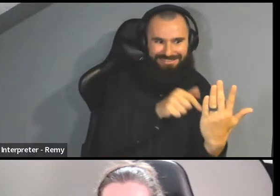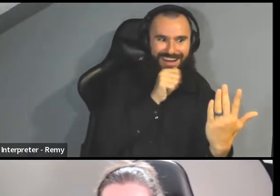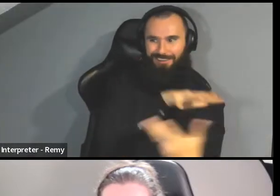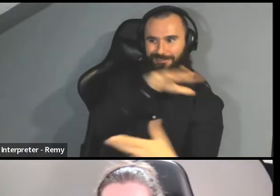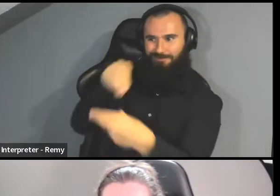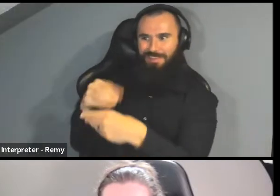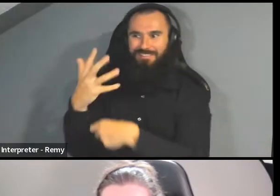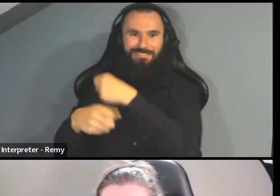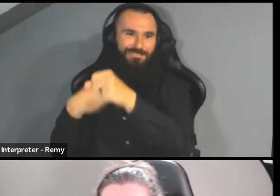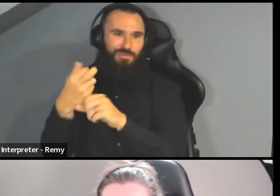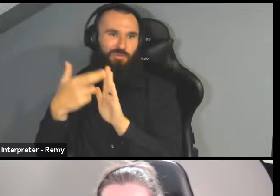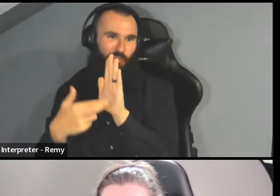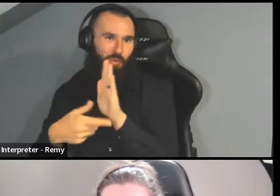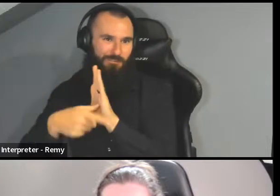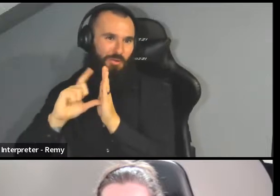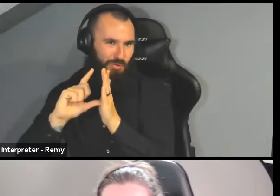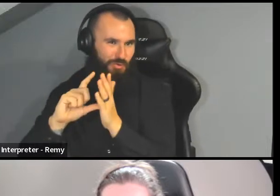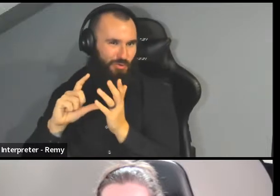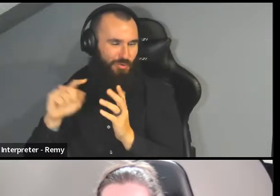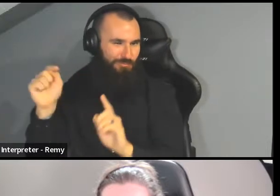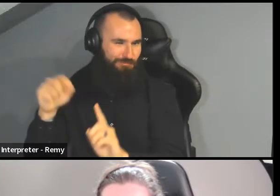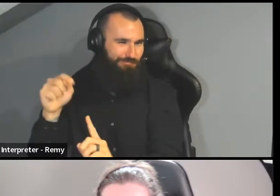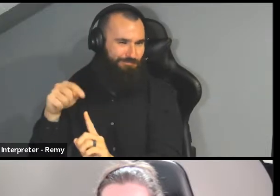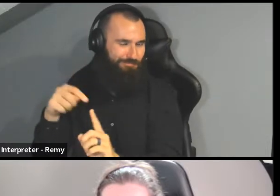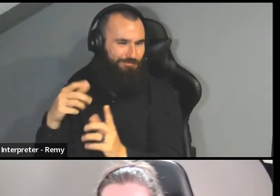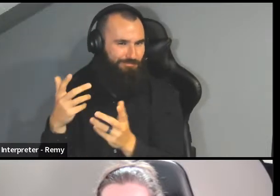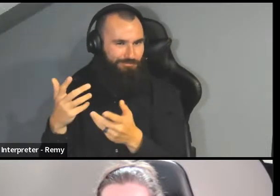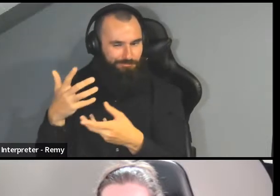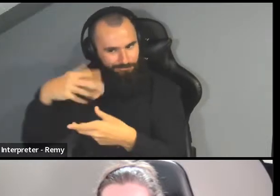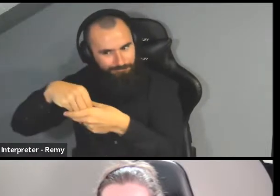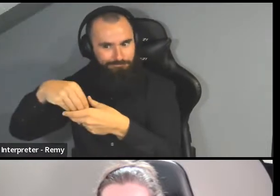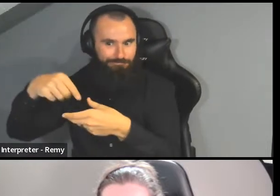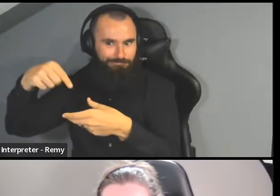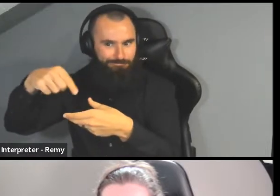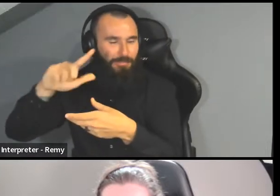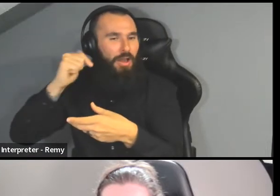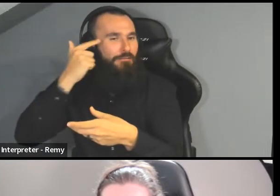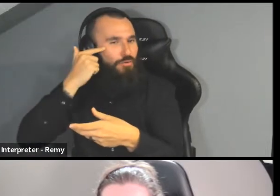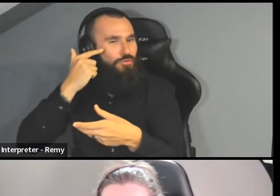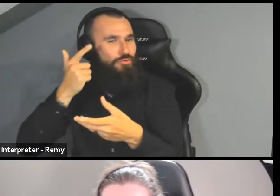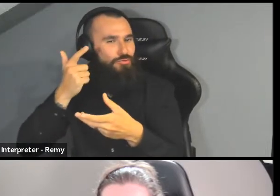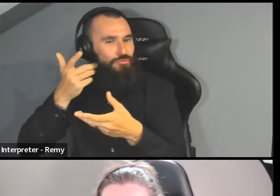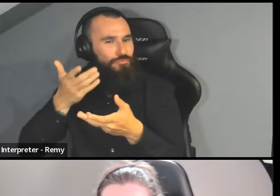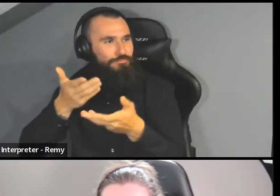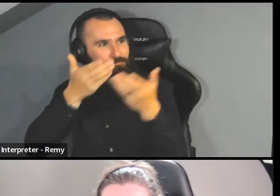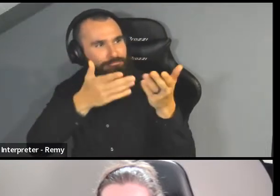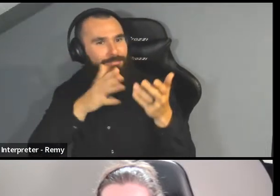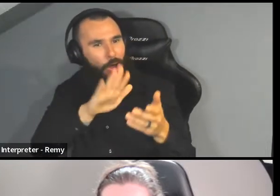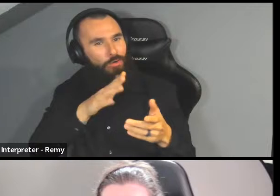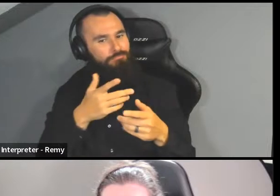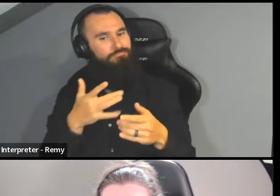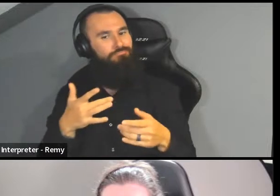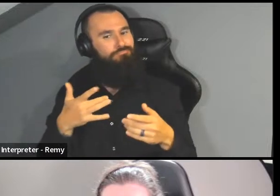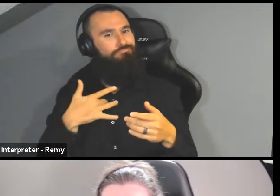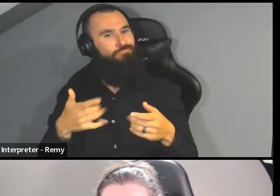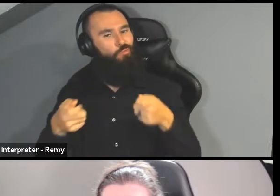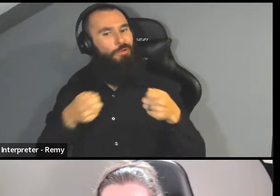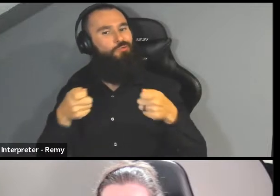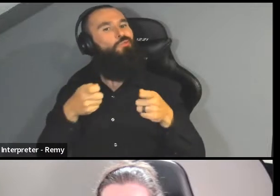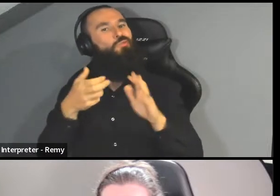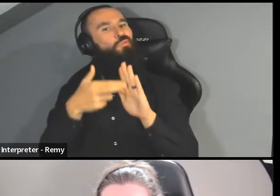rule review, in the 5-year rule review with the governor's regulatory review